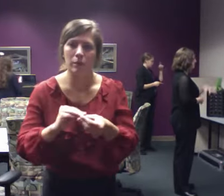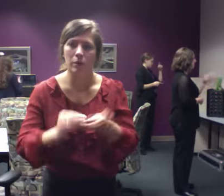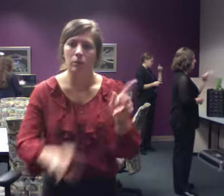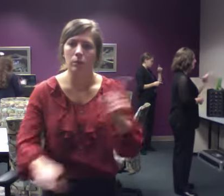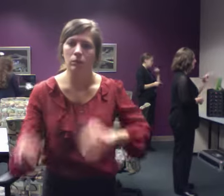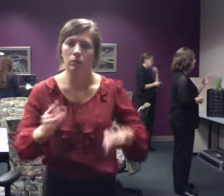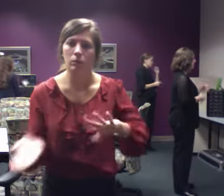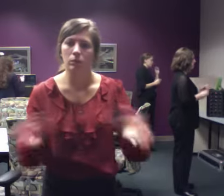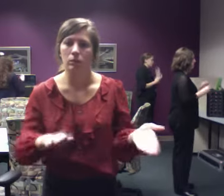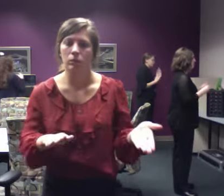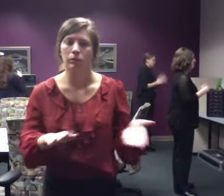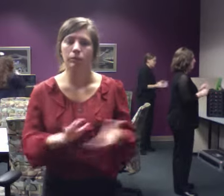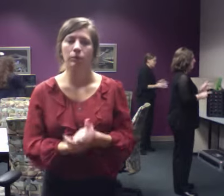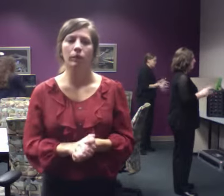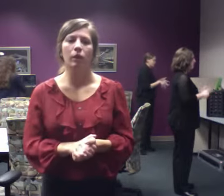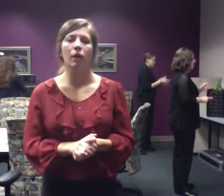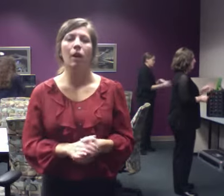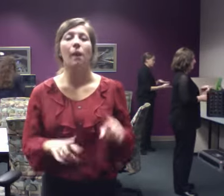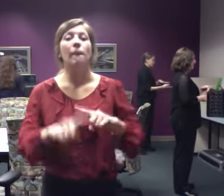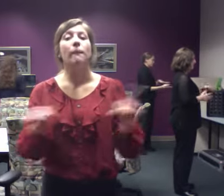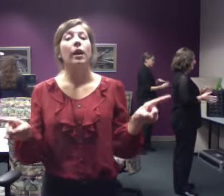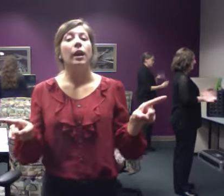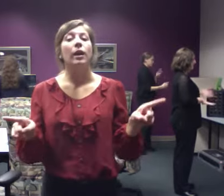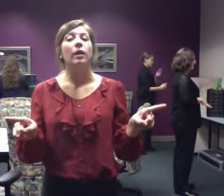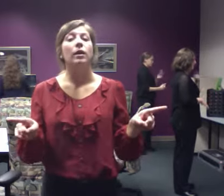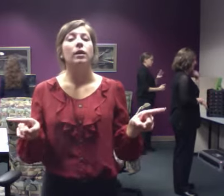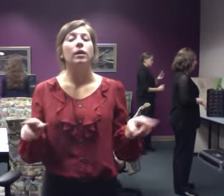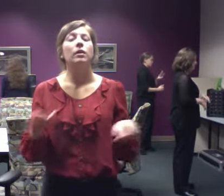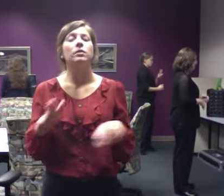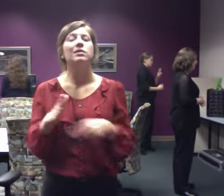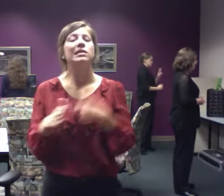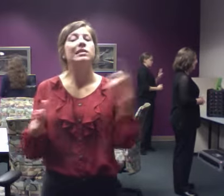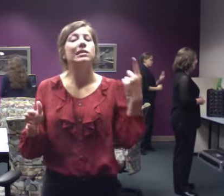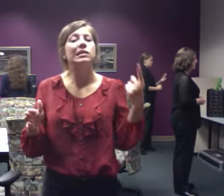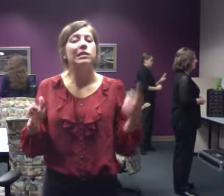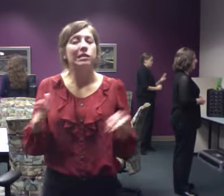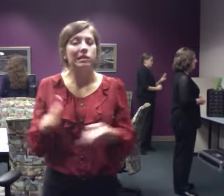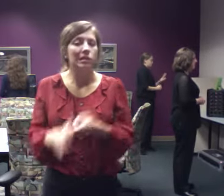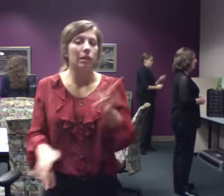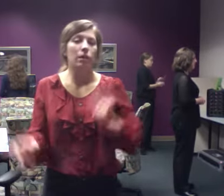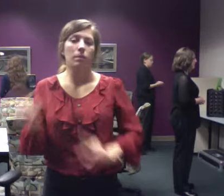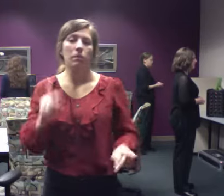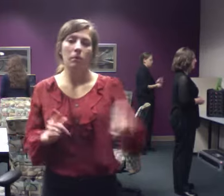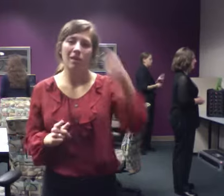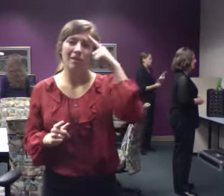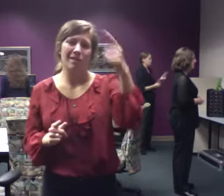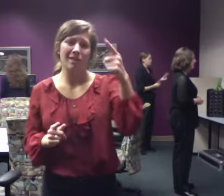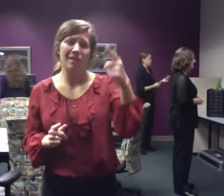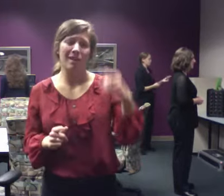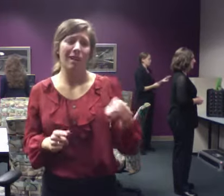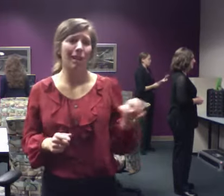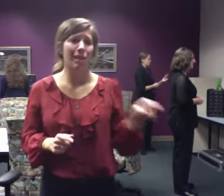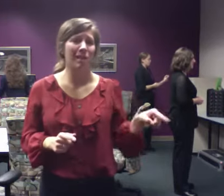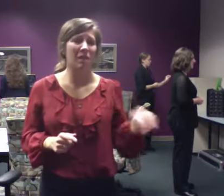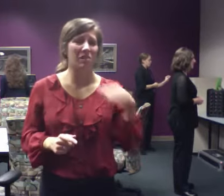they're exaggerating those numbers, not that many people died. As it turns out, they were downplaying. They lied.